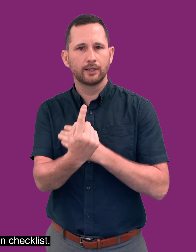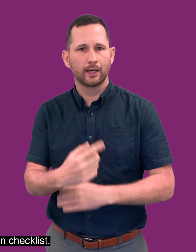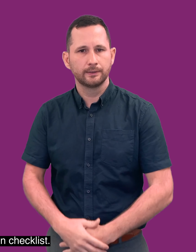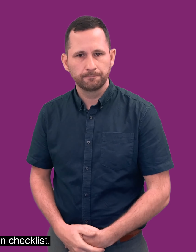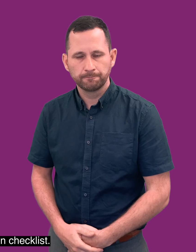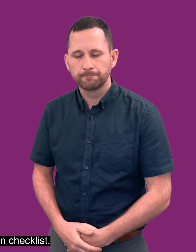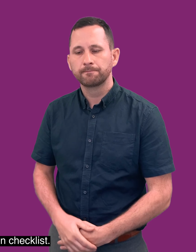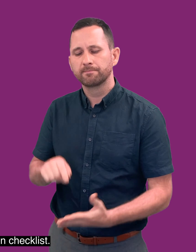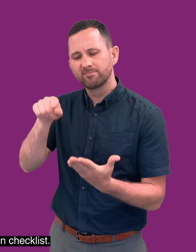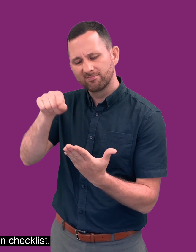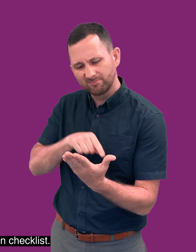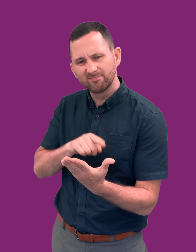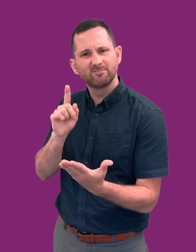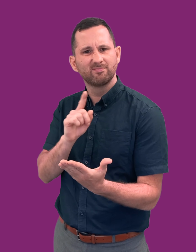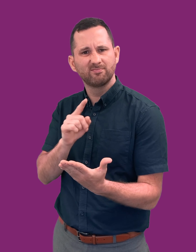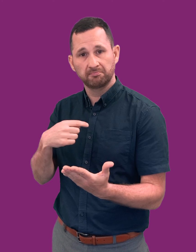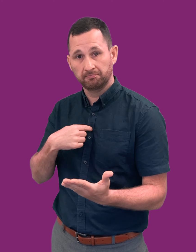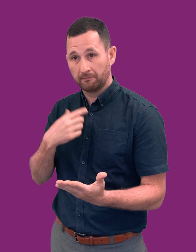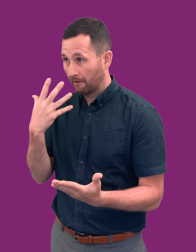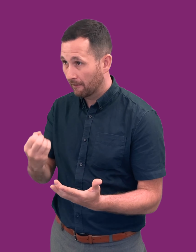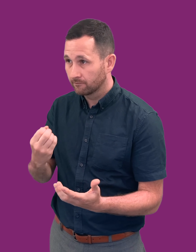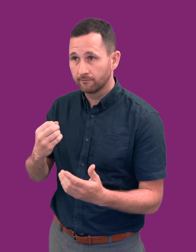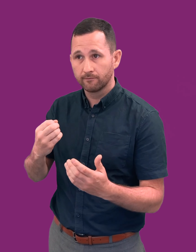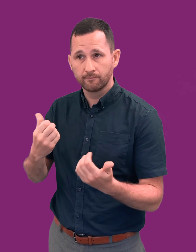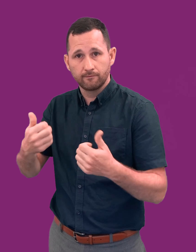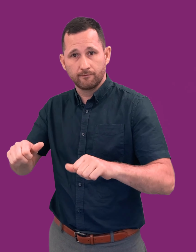My isolation checklist.